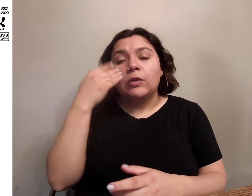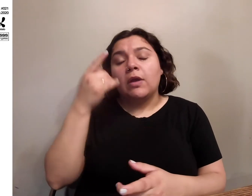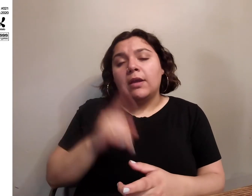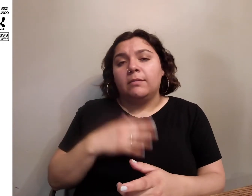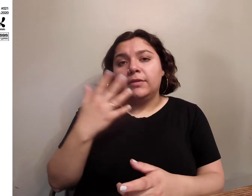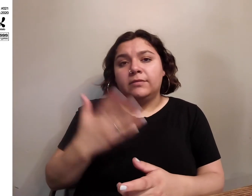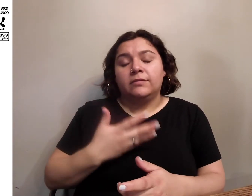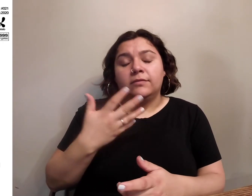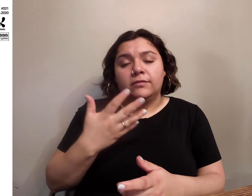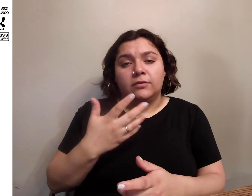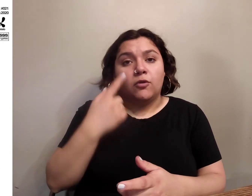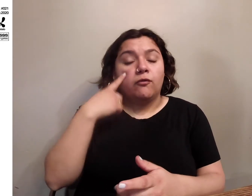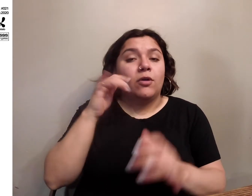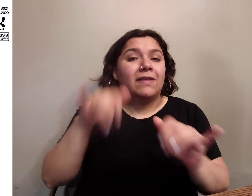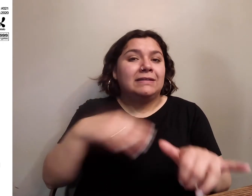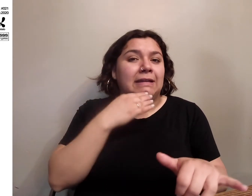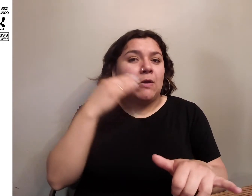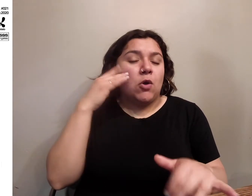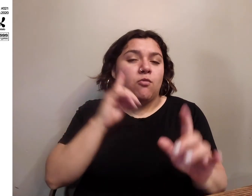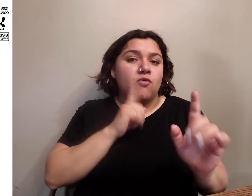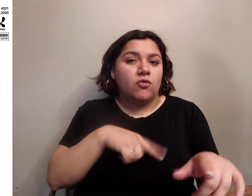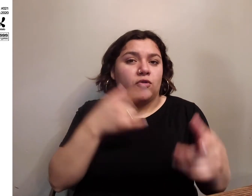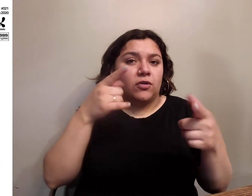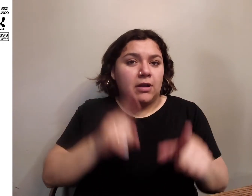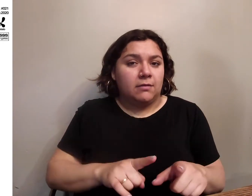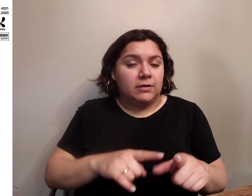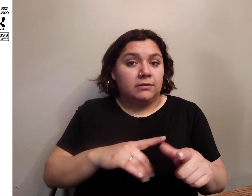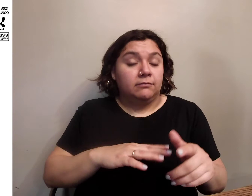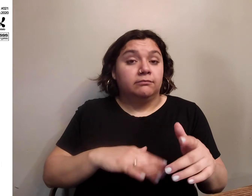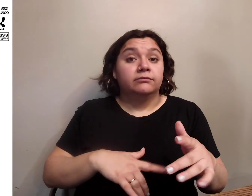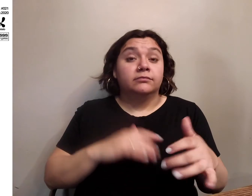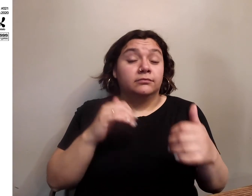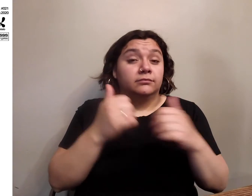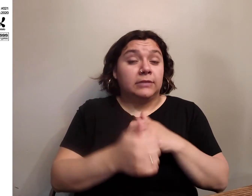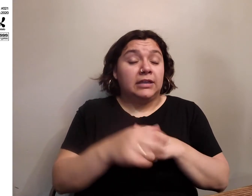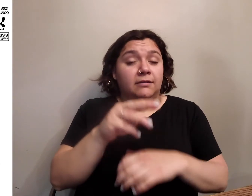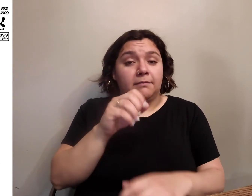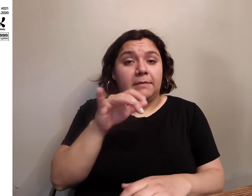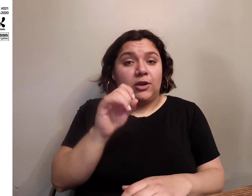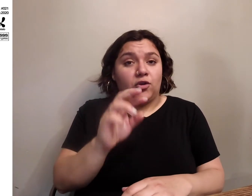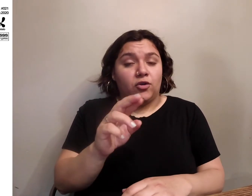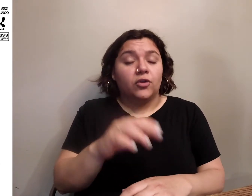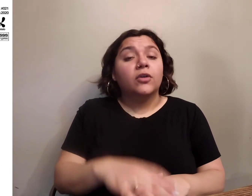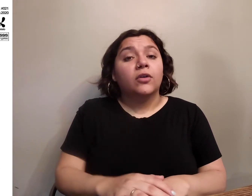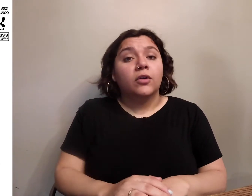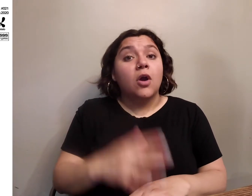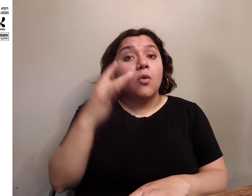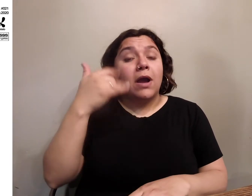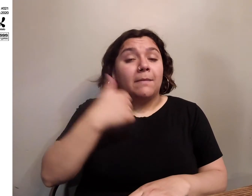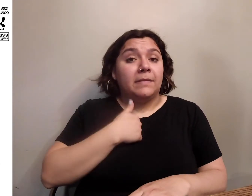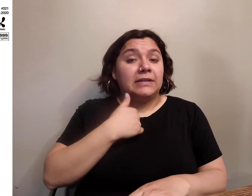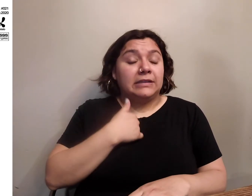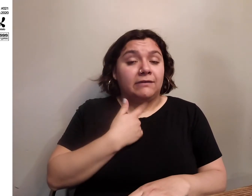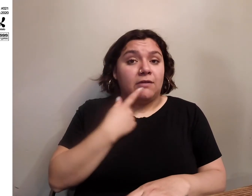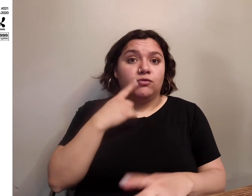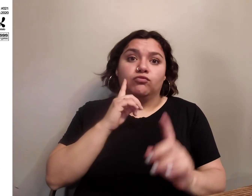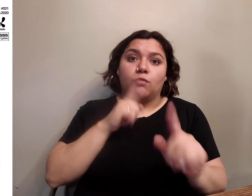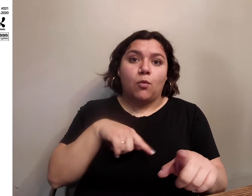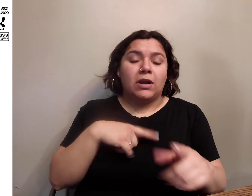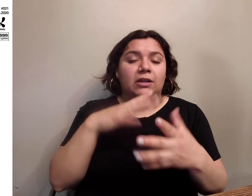the stay-at-home order was passed by the mayor, because I was reporting a story,